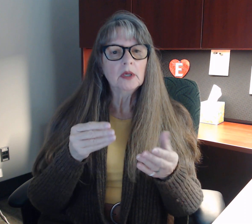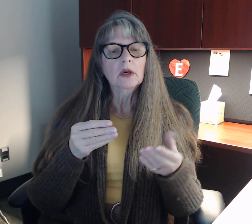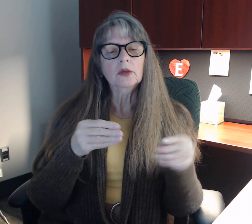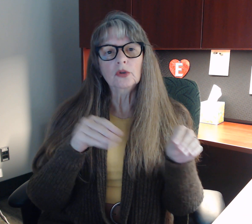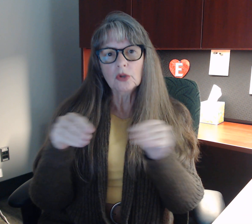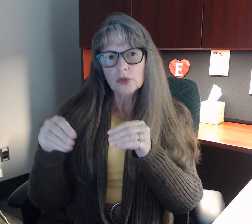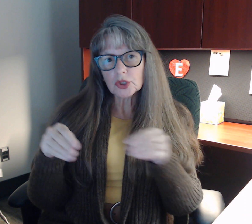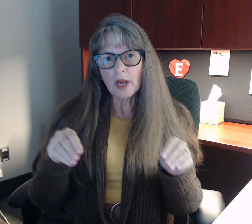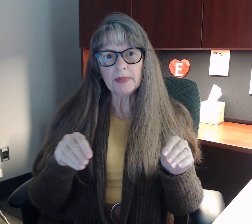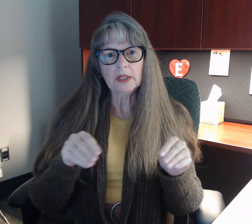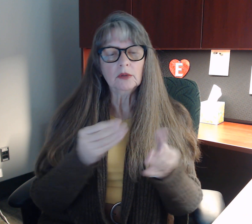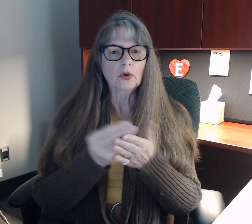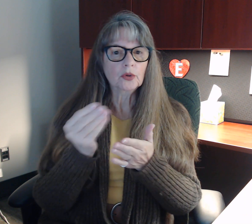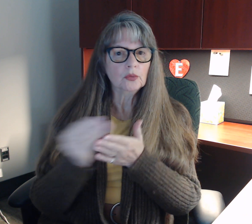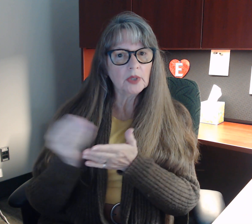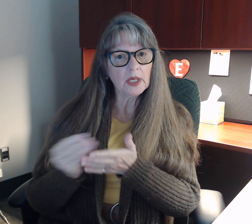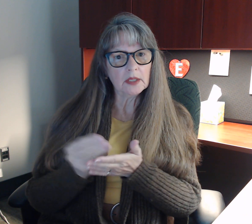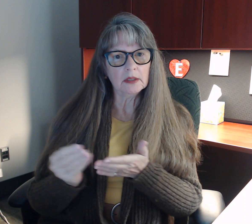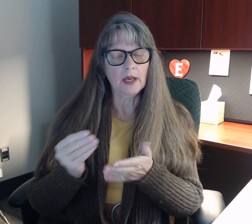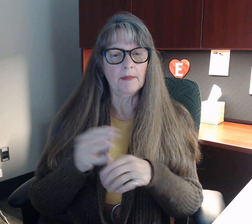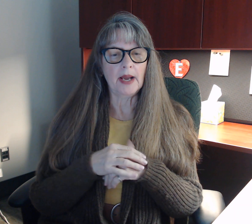You can go shopping, or you can buy,